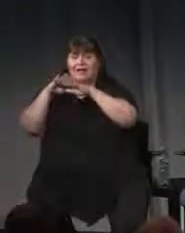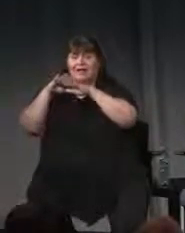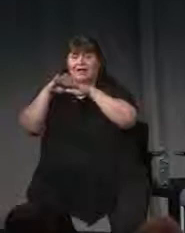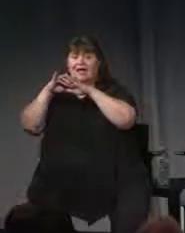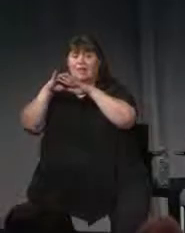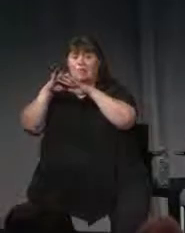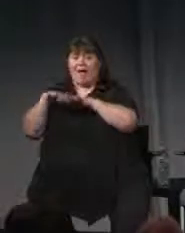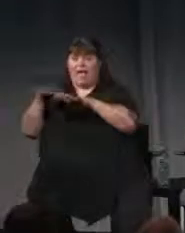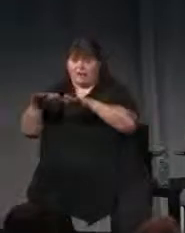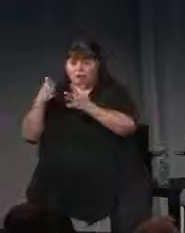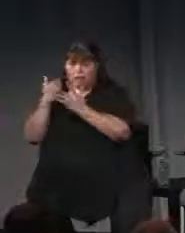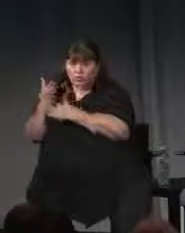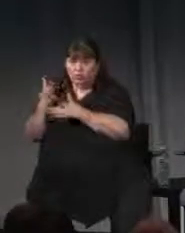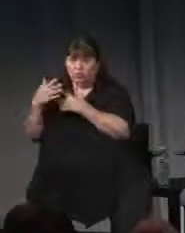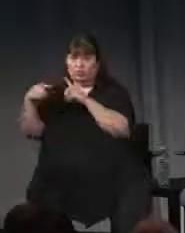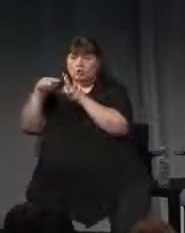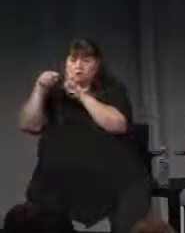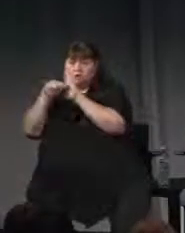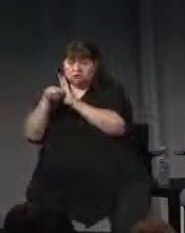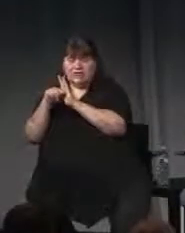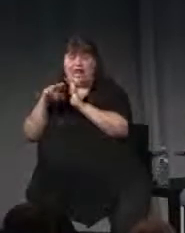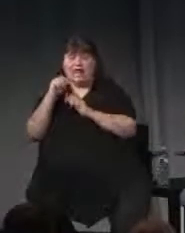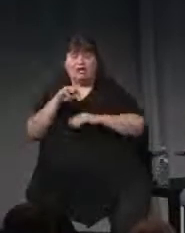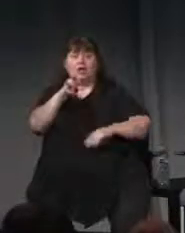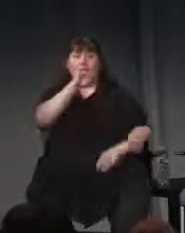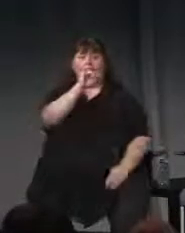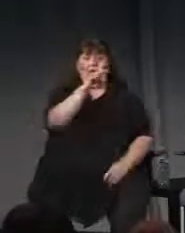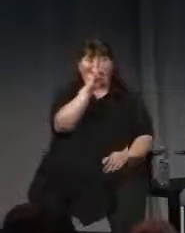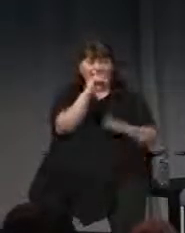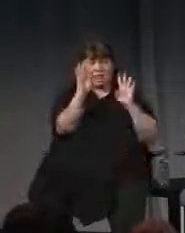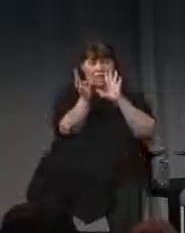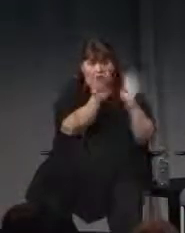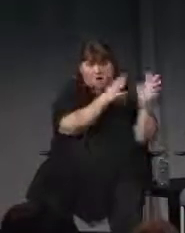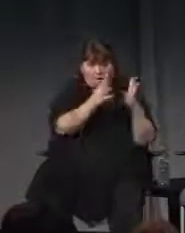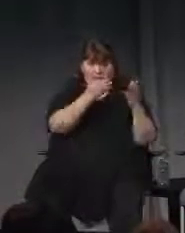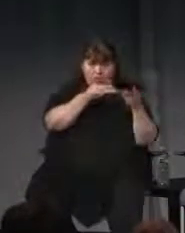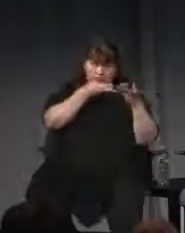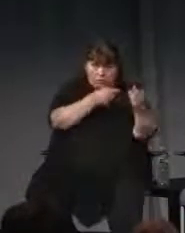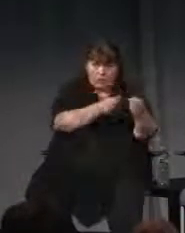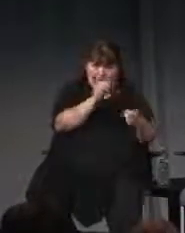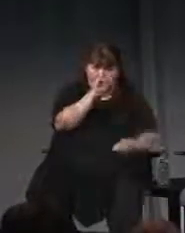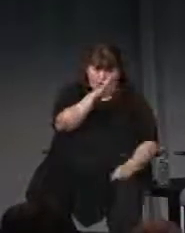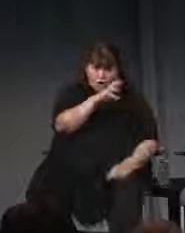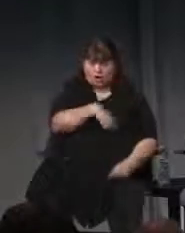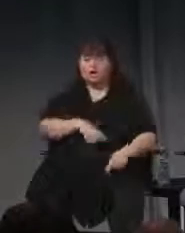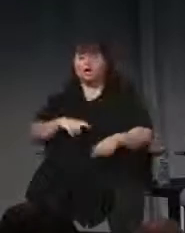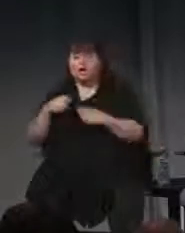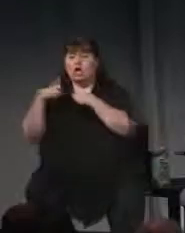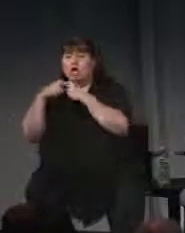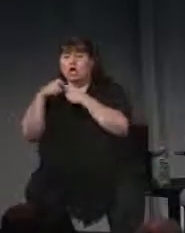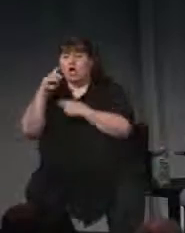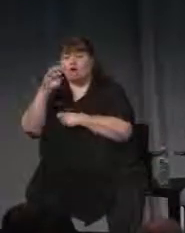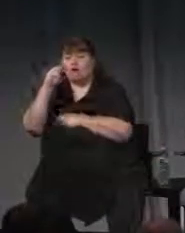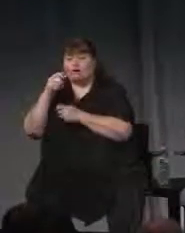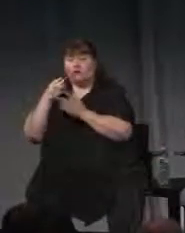charges. And then like wind is the flowing motion of air, and current is the flowing motion of the